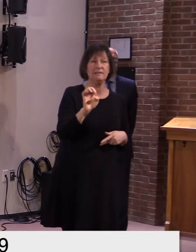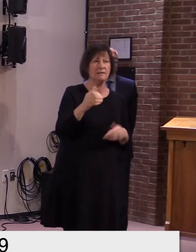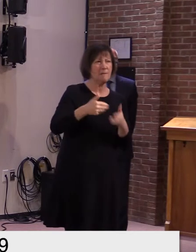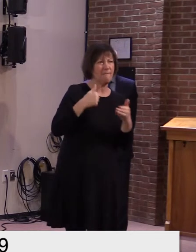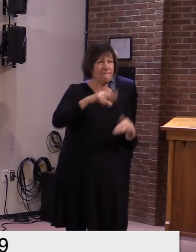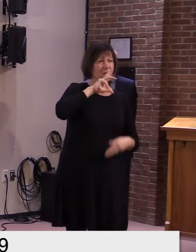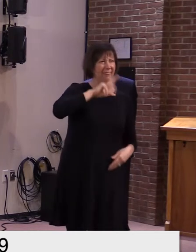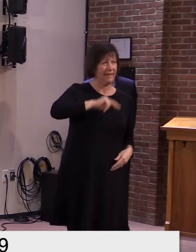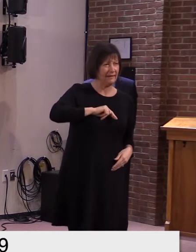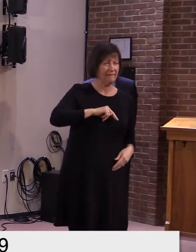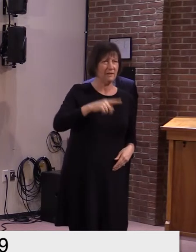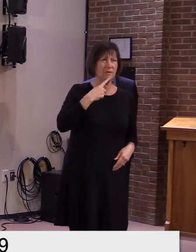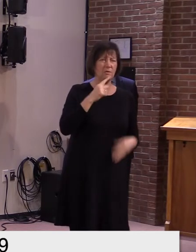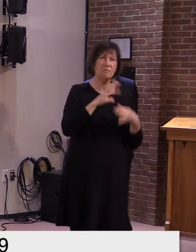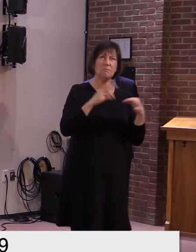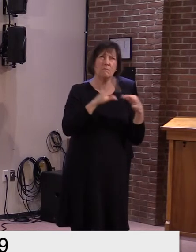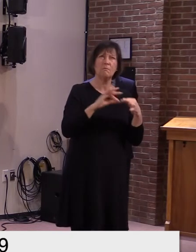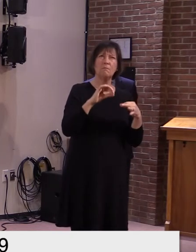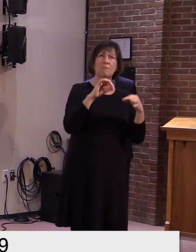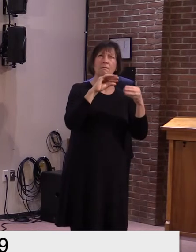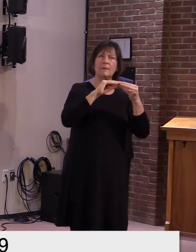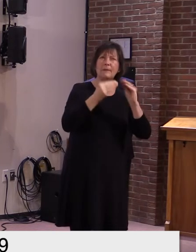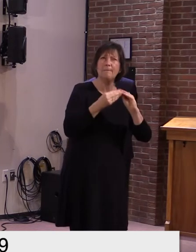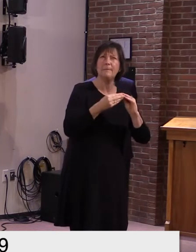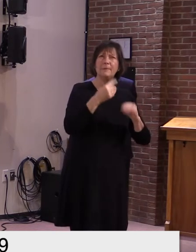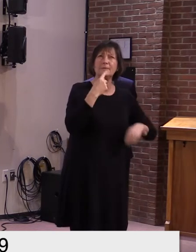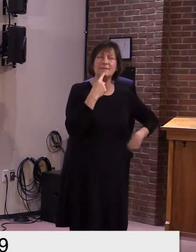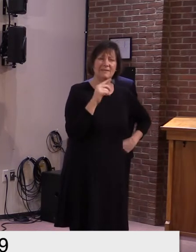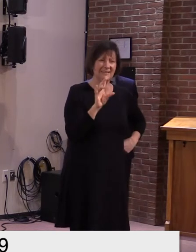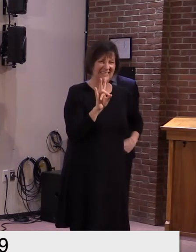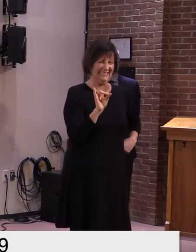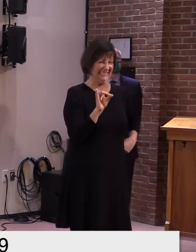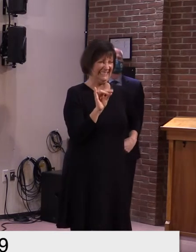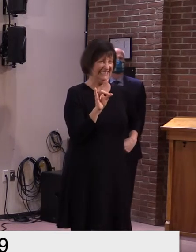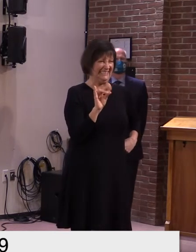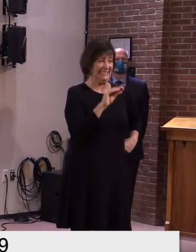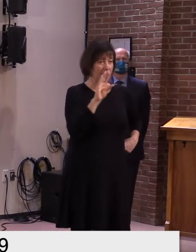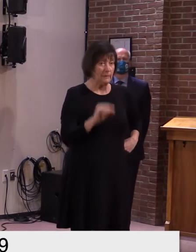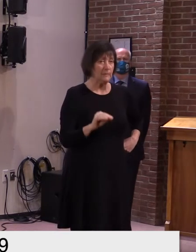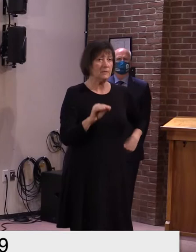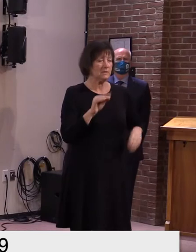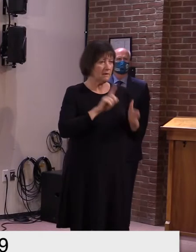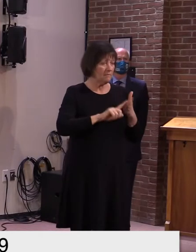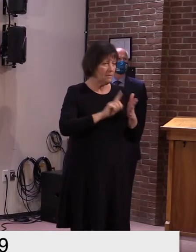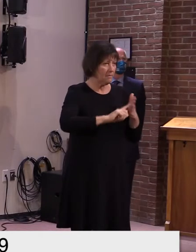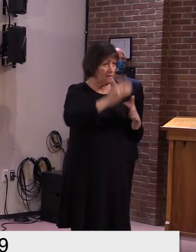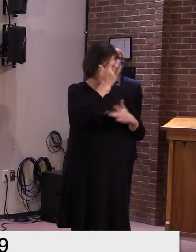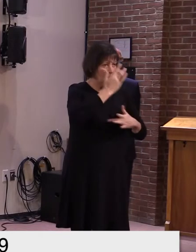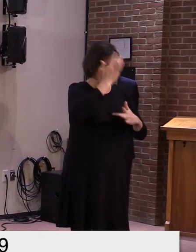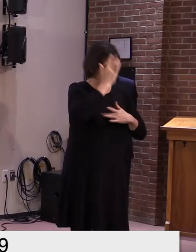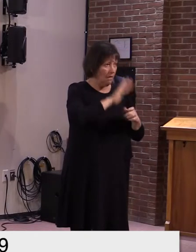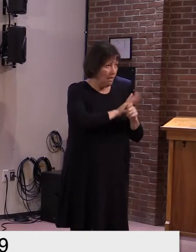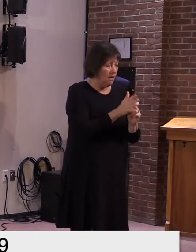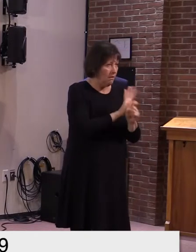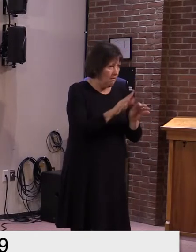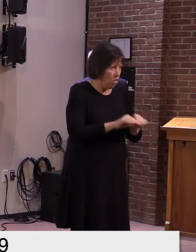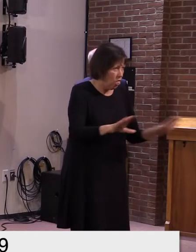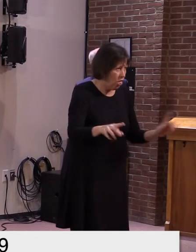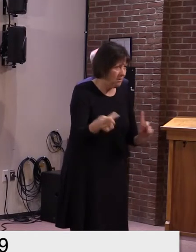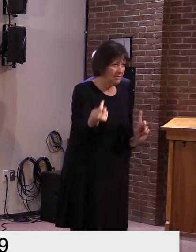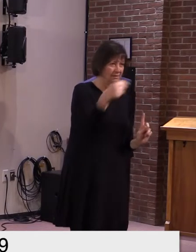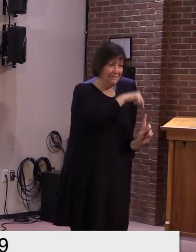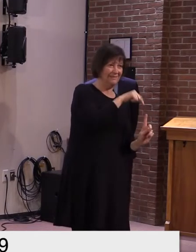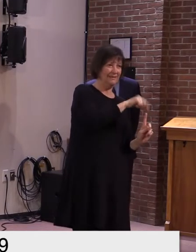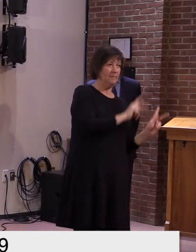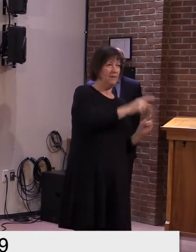of cases, about more or less, were traced back to gatherings. Where does that number stand right now? Where are we seeing